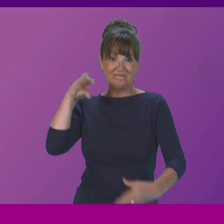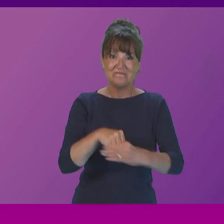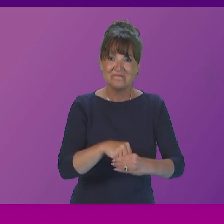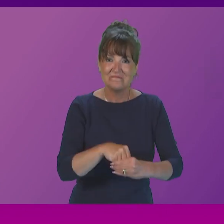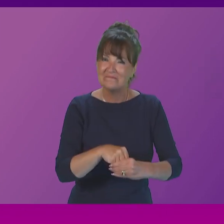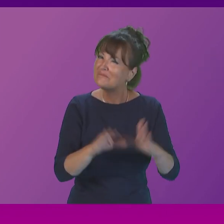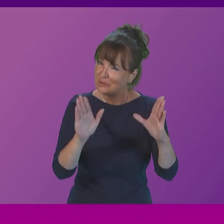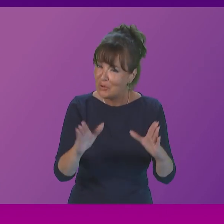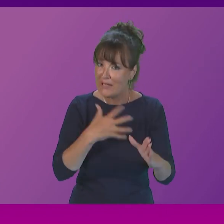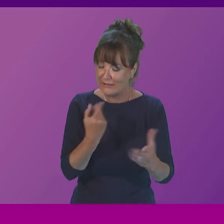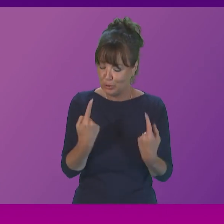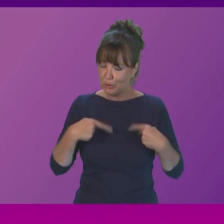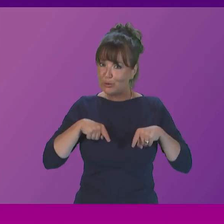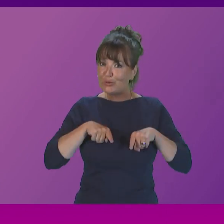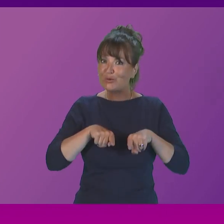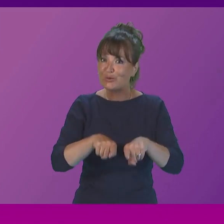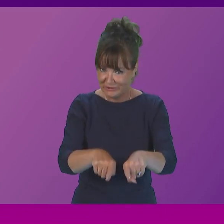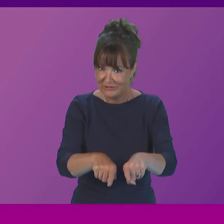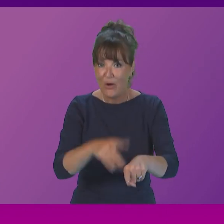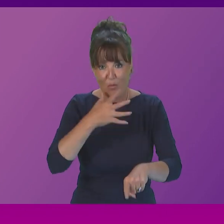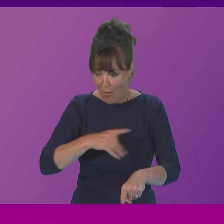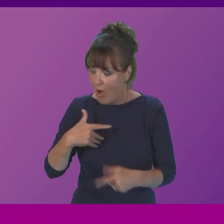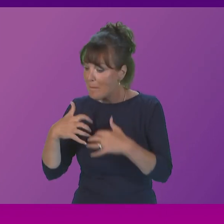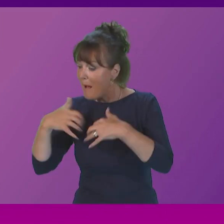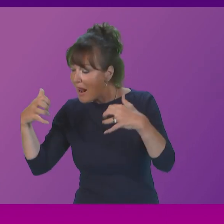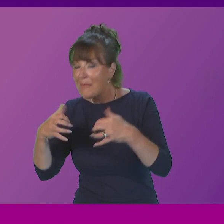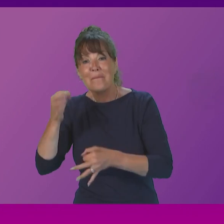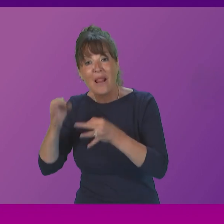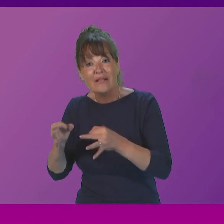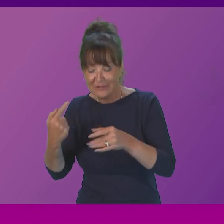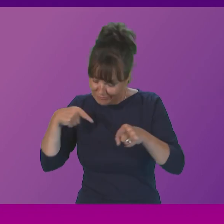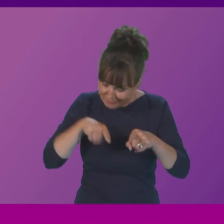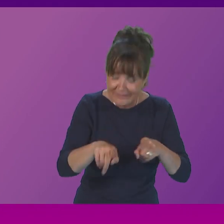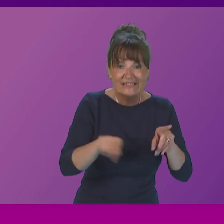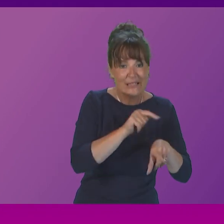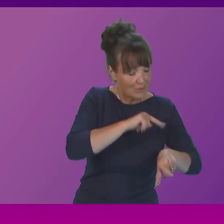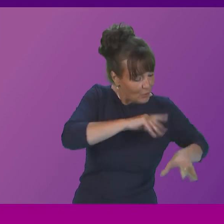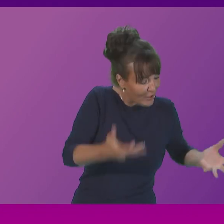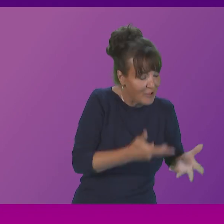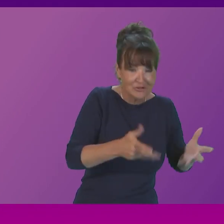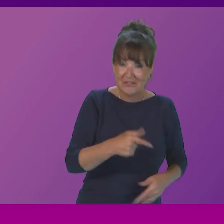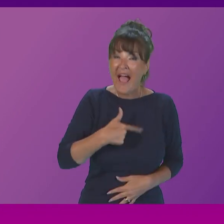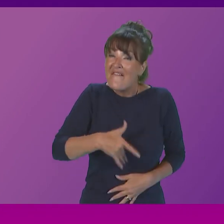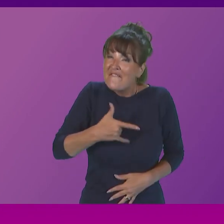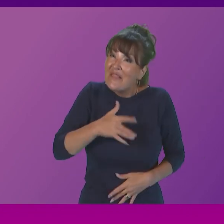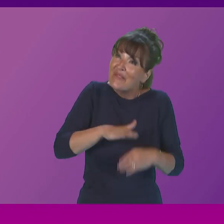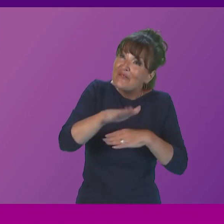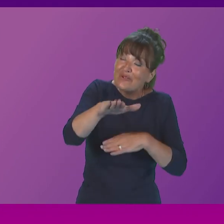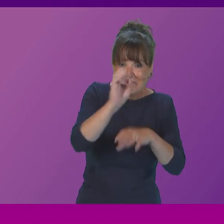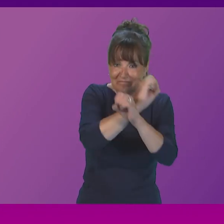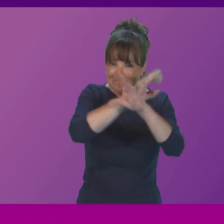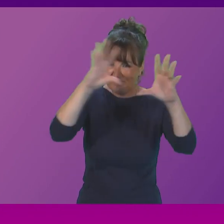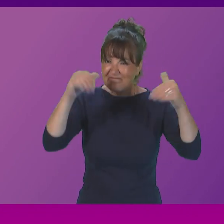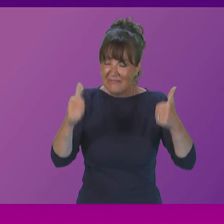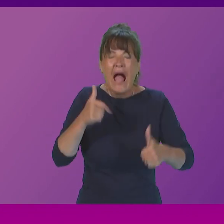will becomes political and parliamentary action. The future is a bright one, even though sometimes